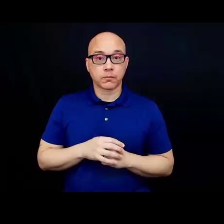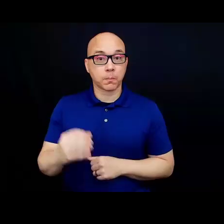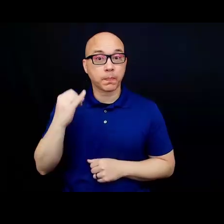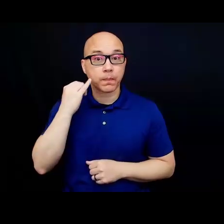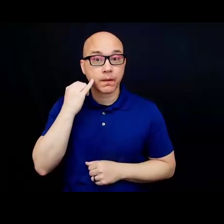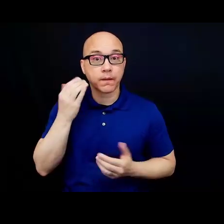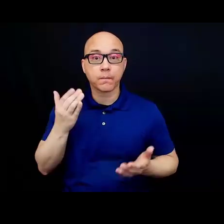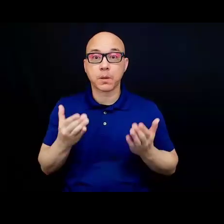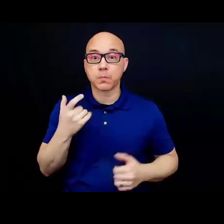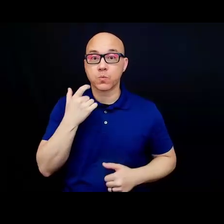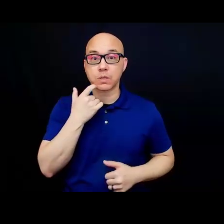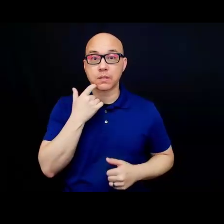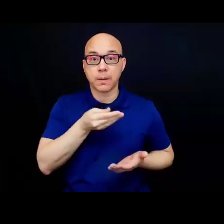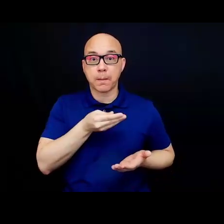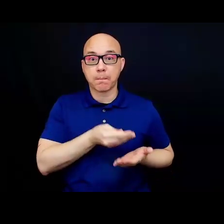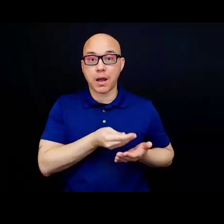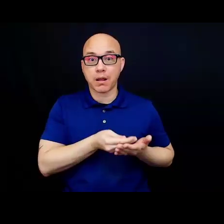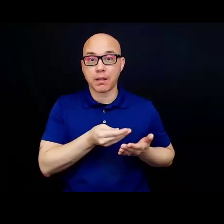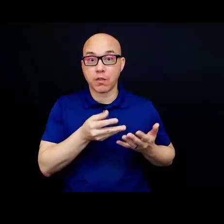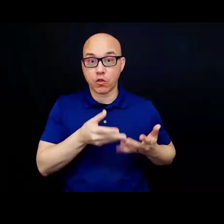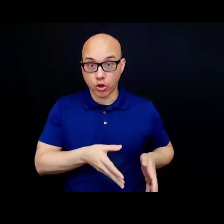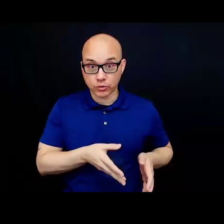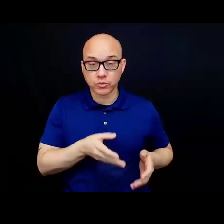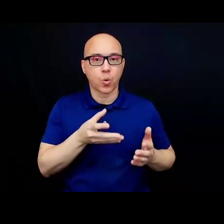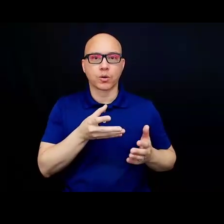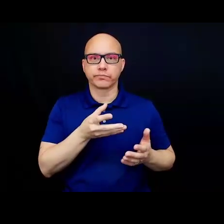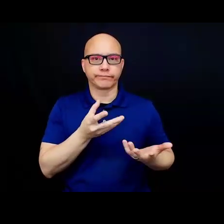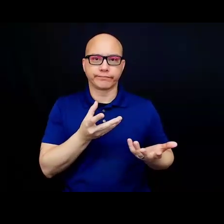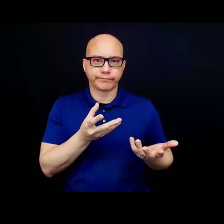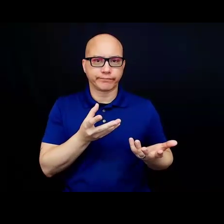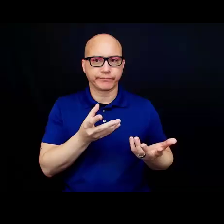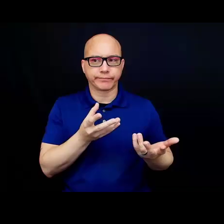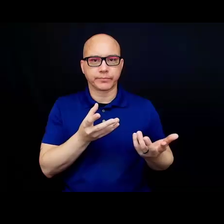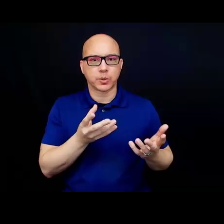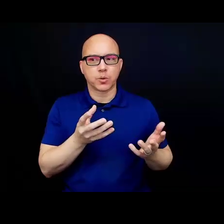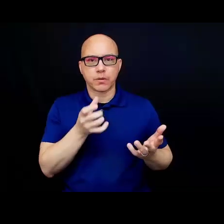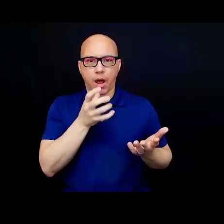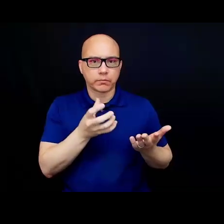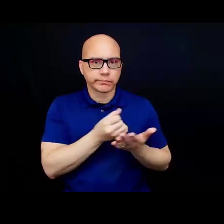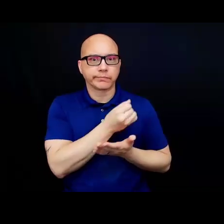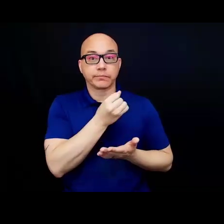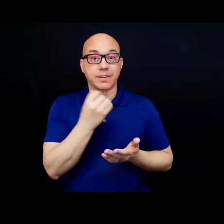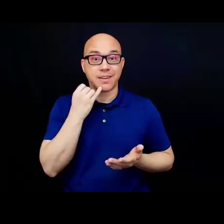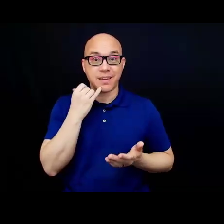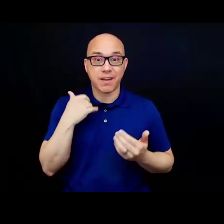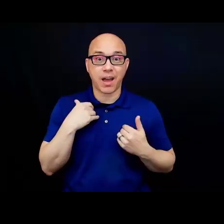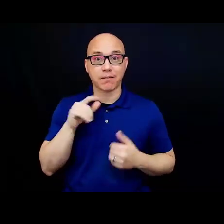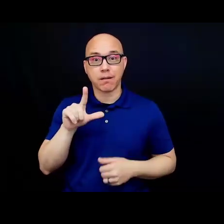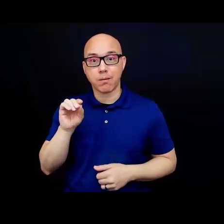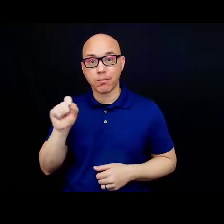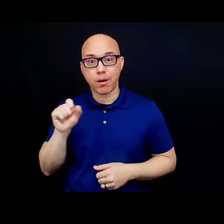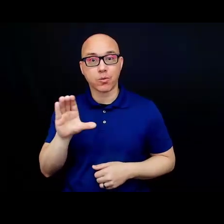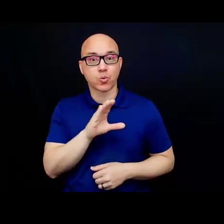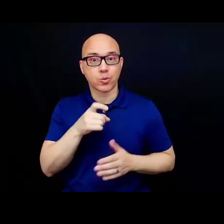revenue, if you've reported losses in your tax history, those are